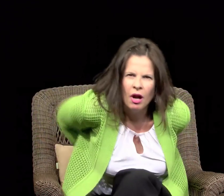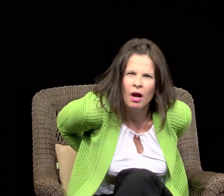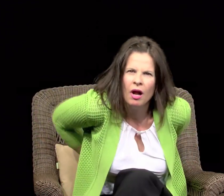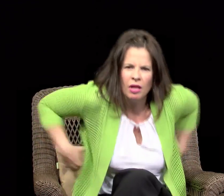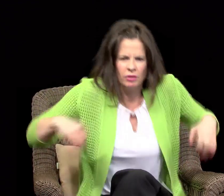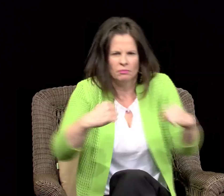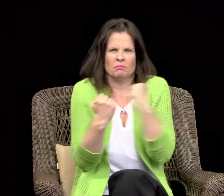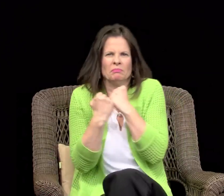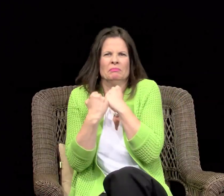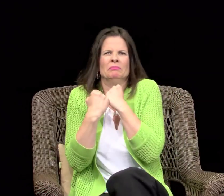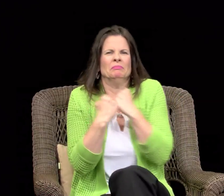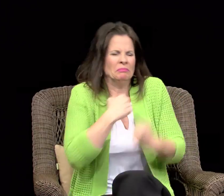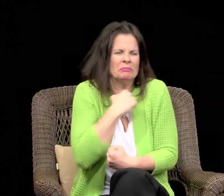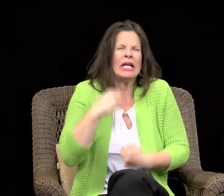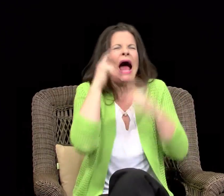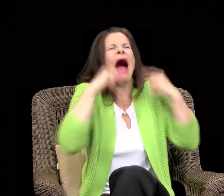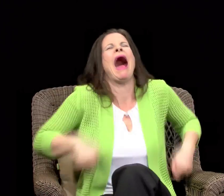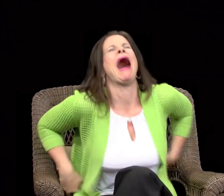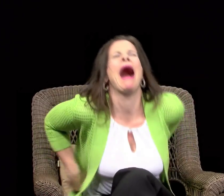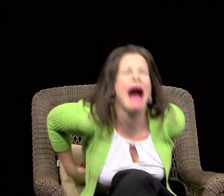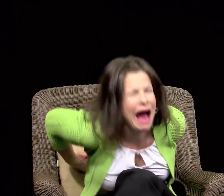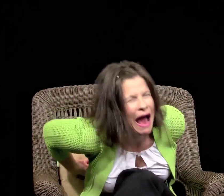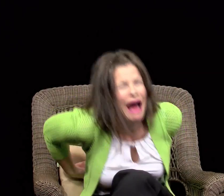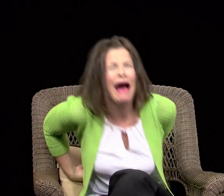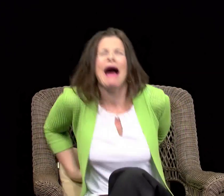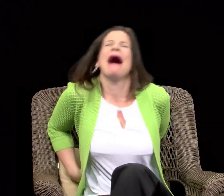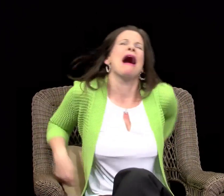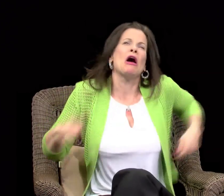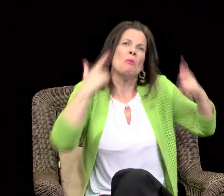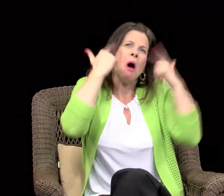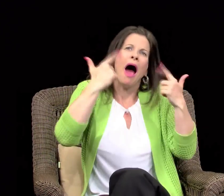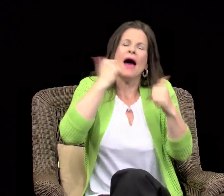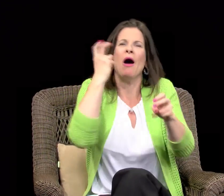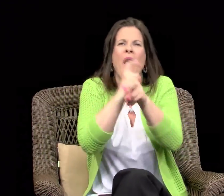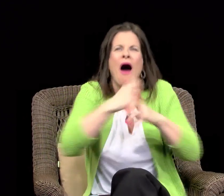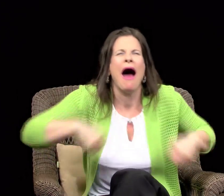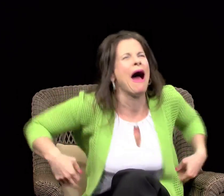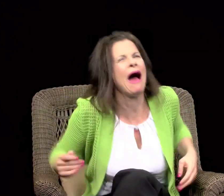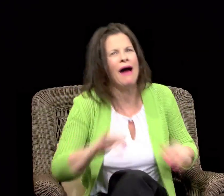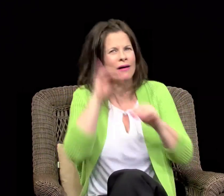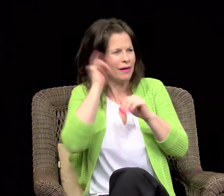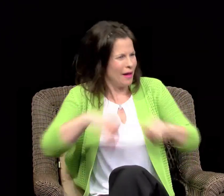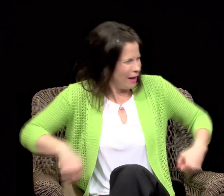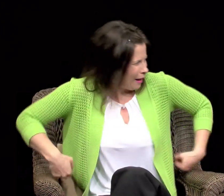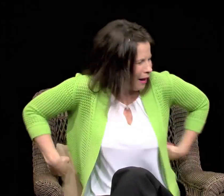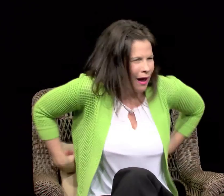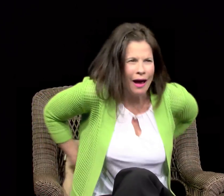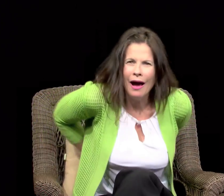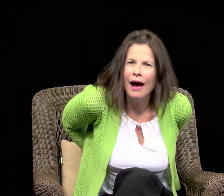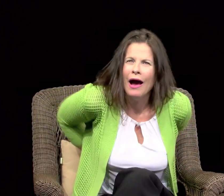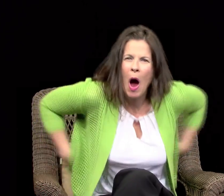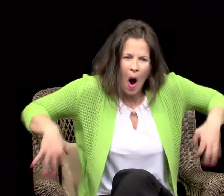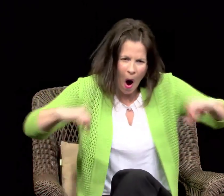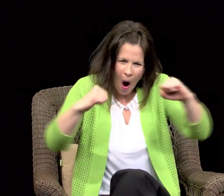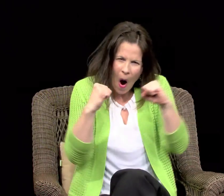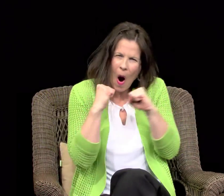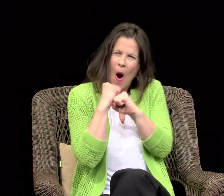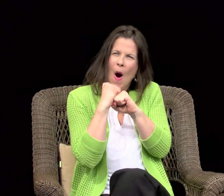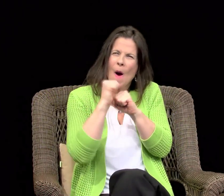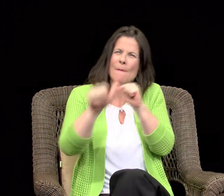teacher come over and grab her hands and hold her hands behind her back. And she's crying and screaming and she's trying to explain what was going